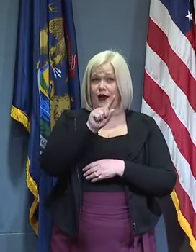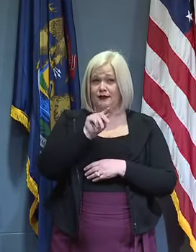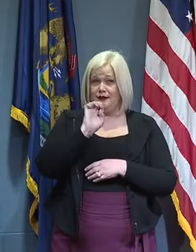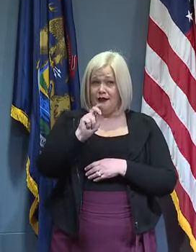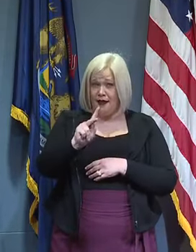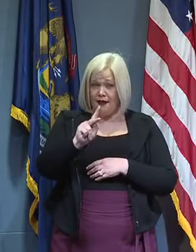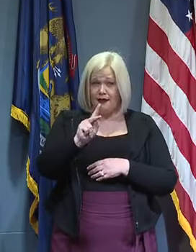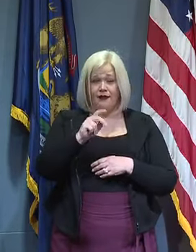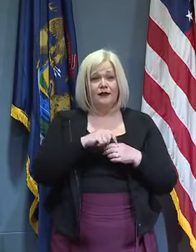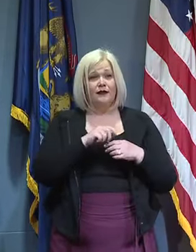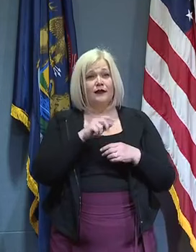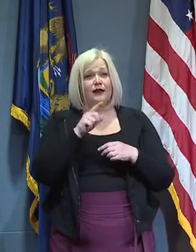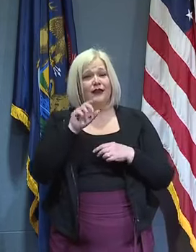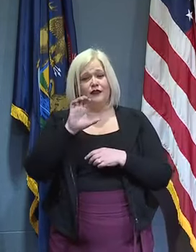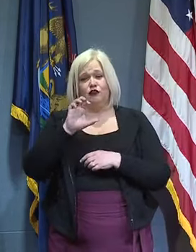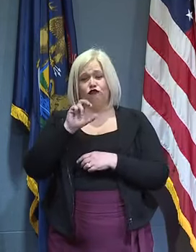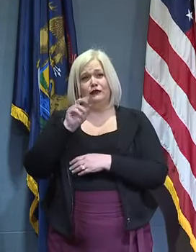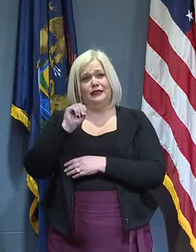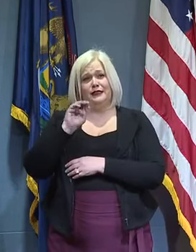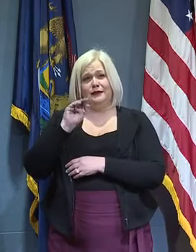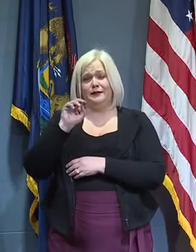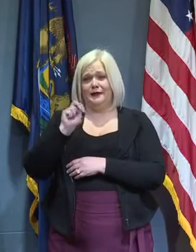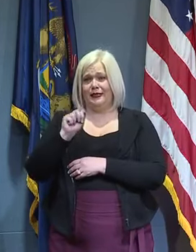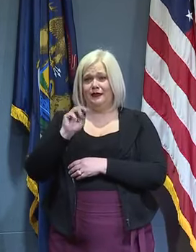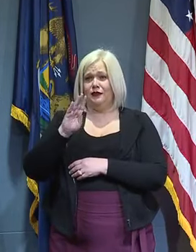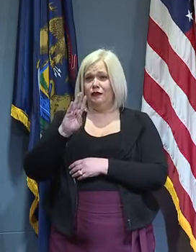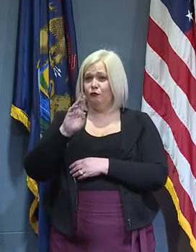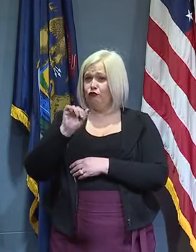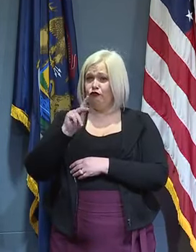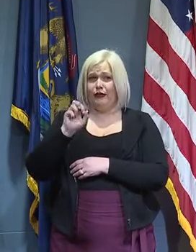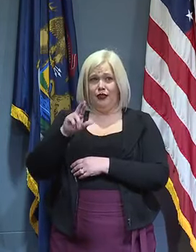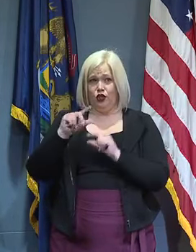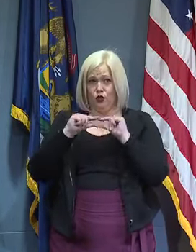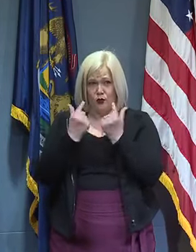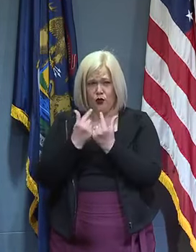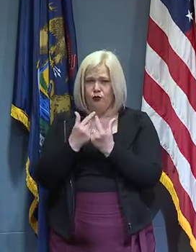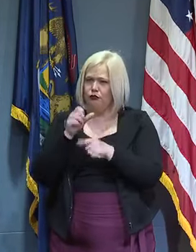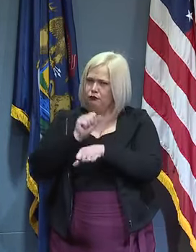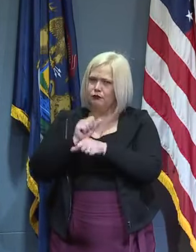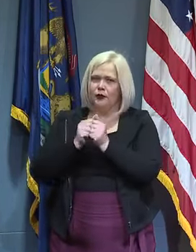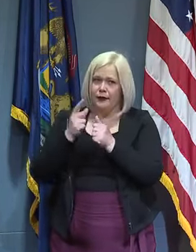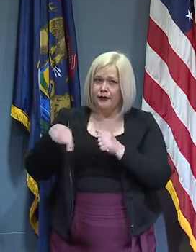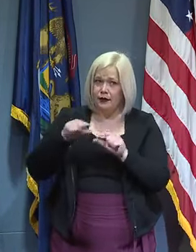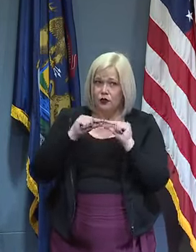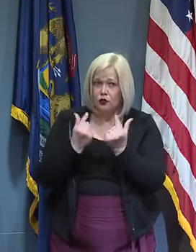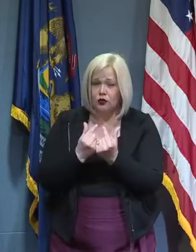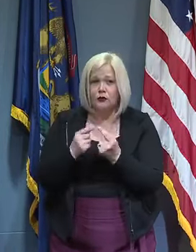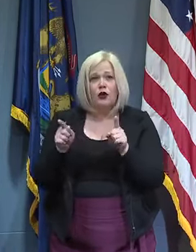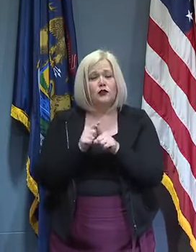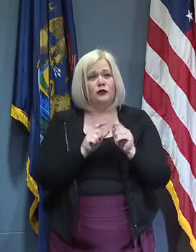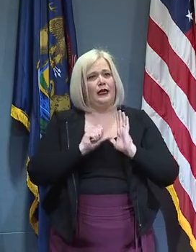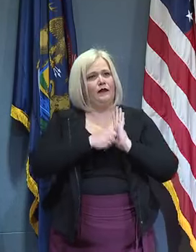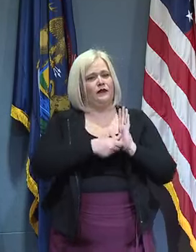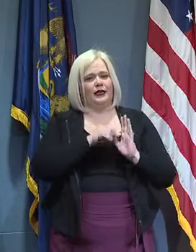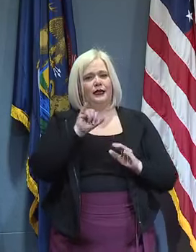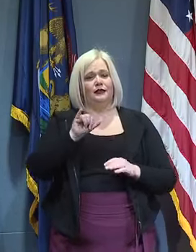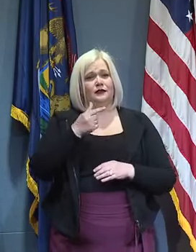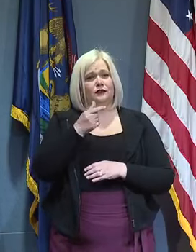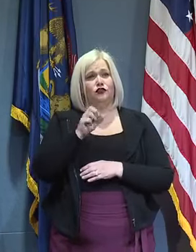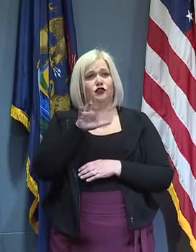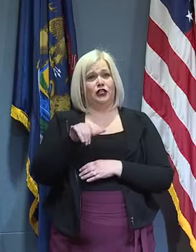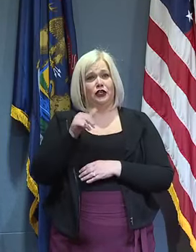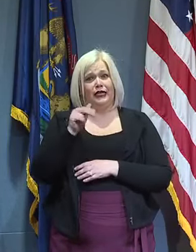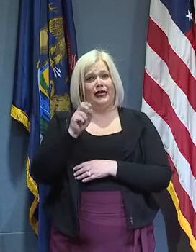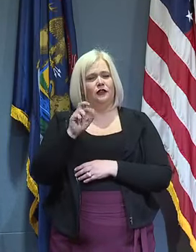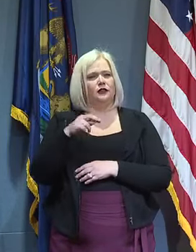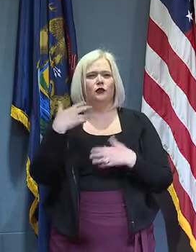the Chrisman Brinker Group, been working diligently with them. And I definitely want to point out that Jerry Anderson has done a yeoman's